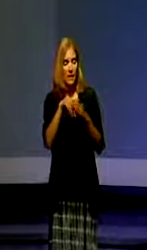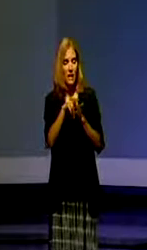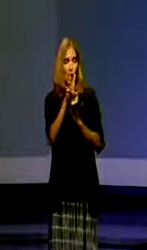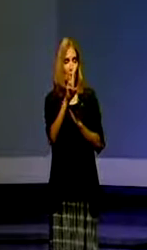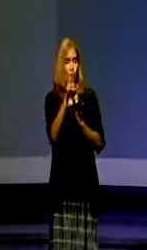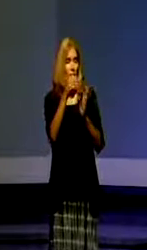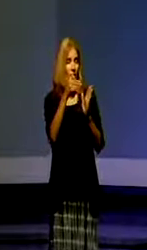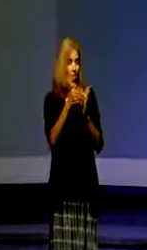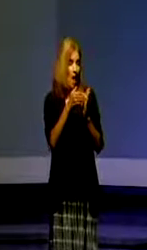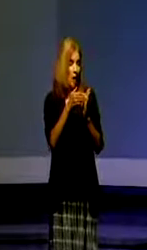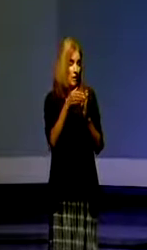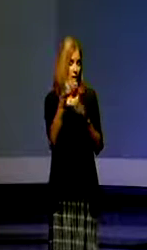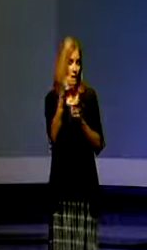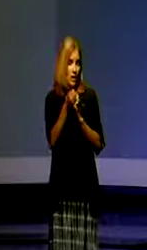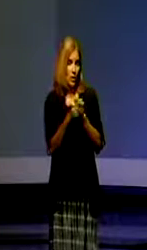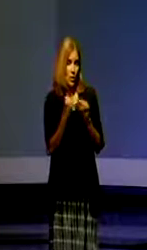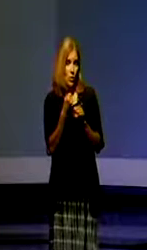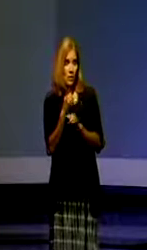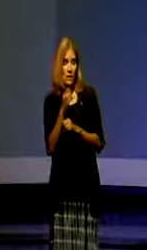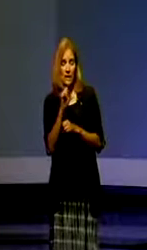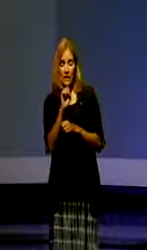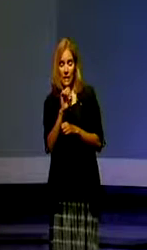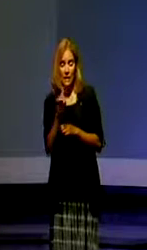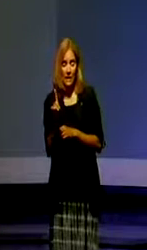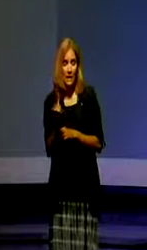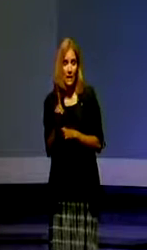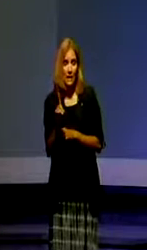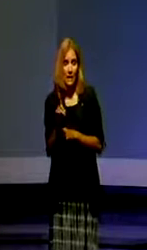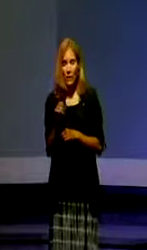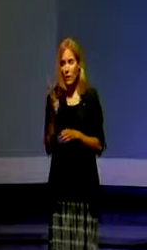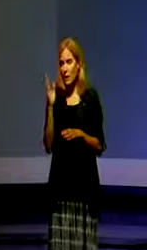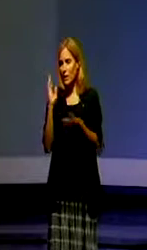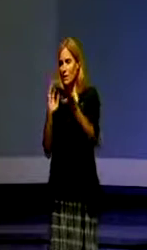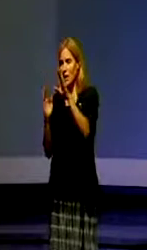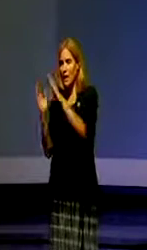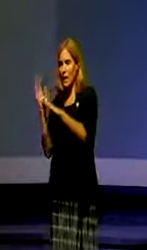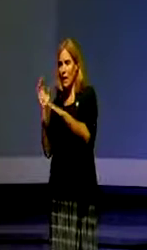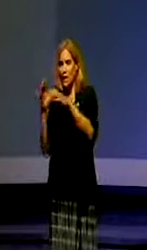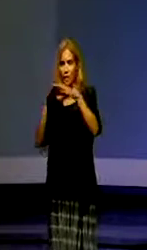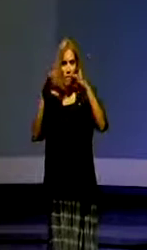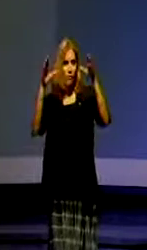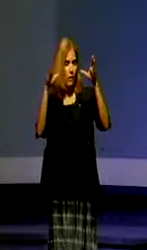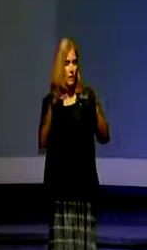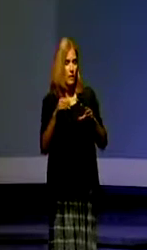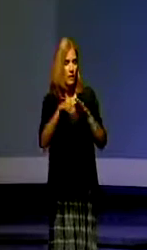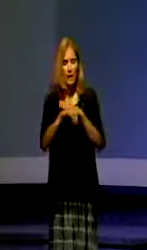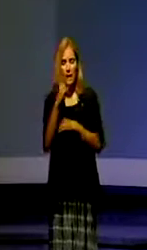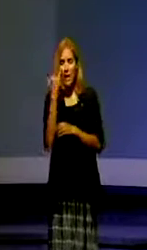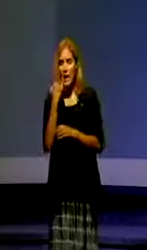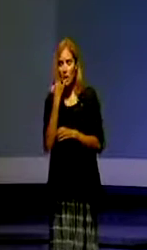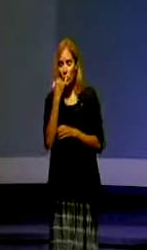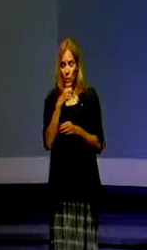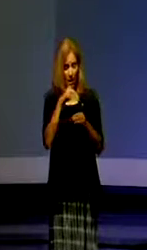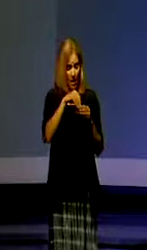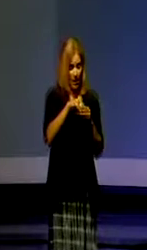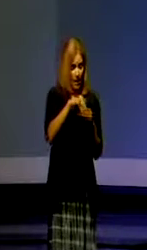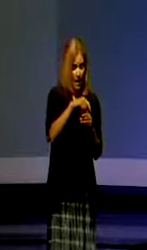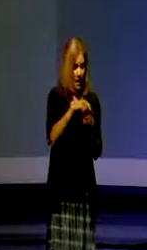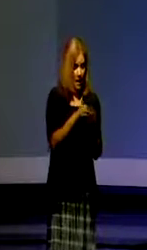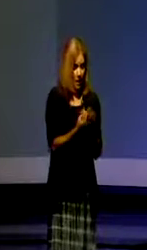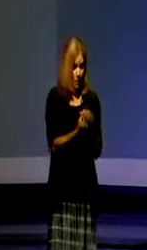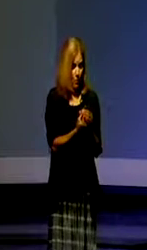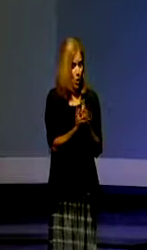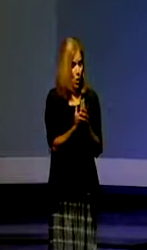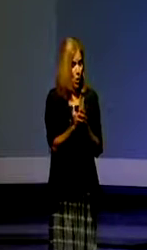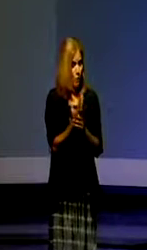2,000-year-old seed. They'd found it in some ancient fortress in Israel. They planted it, and it